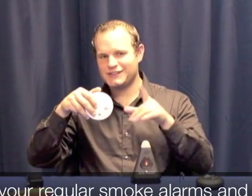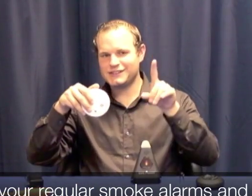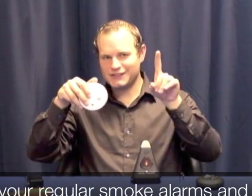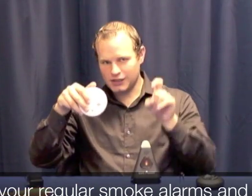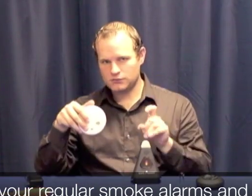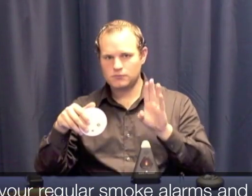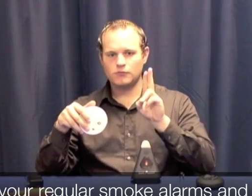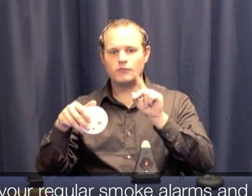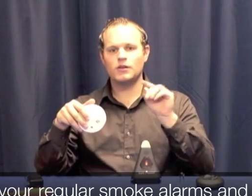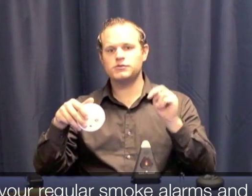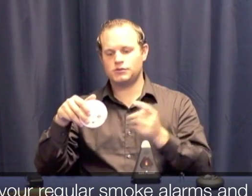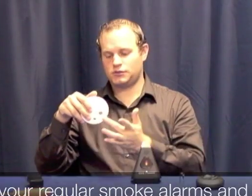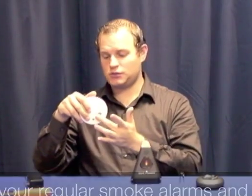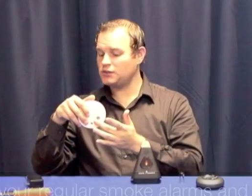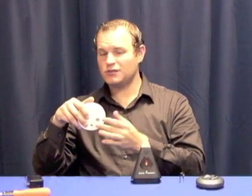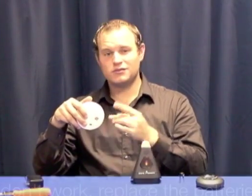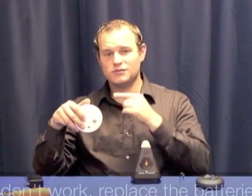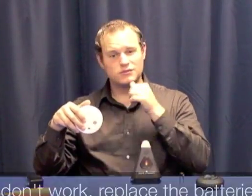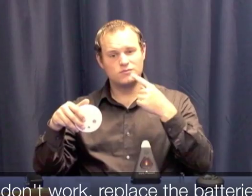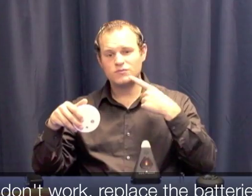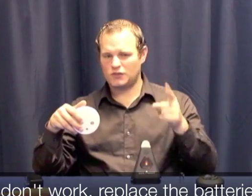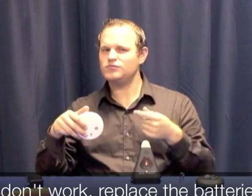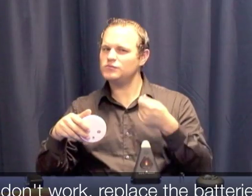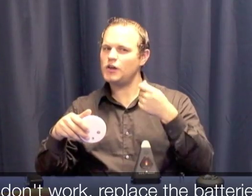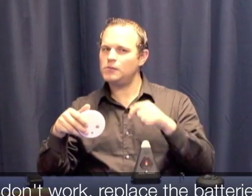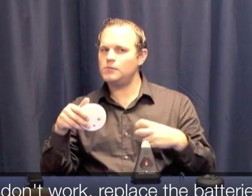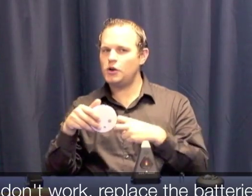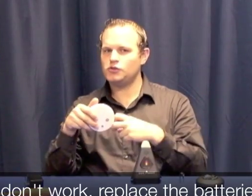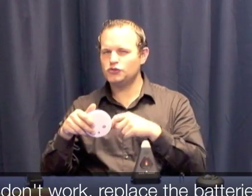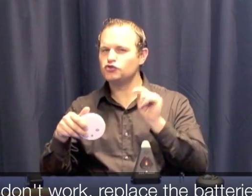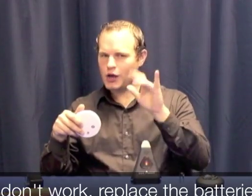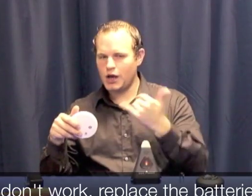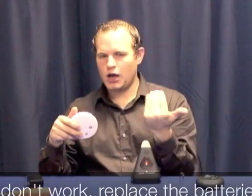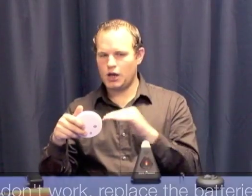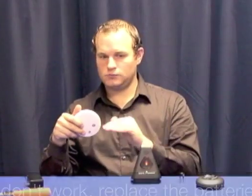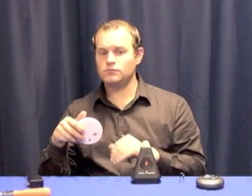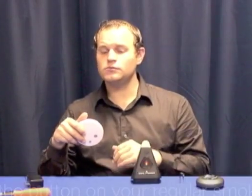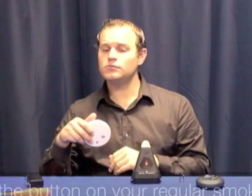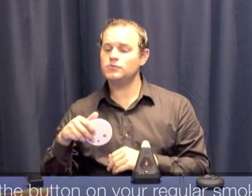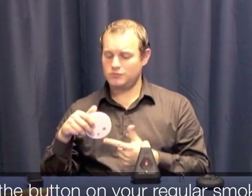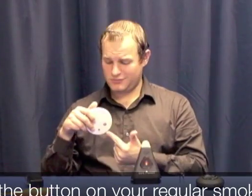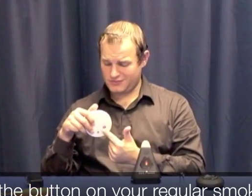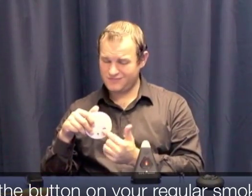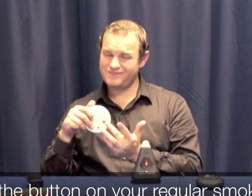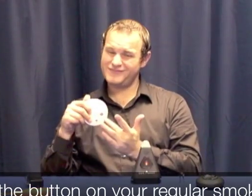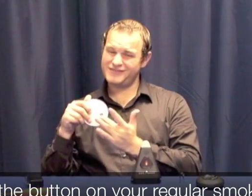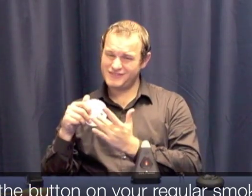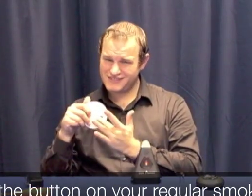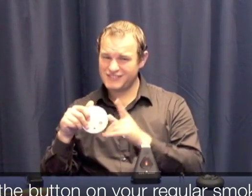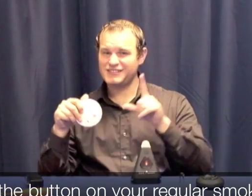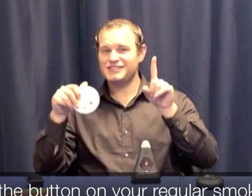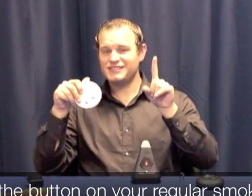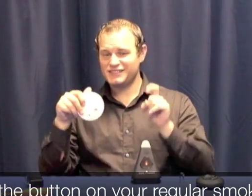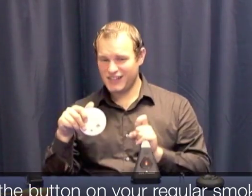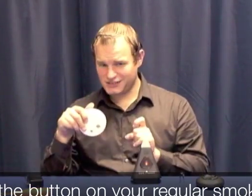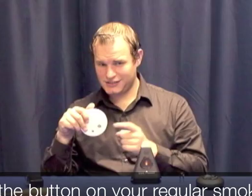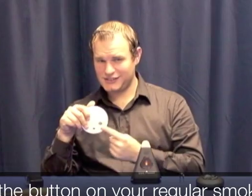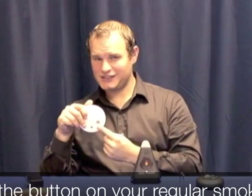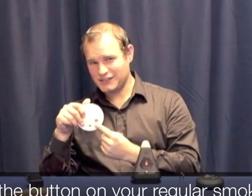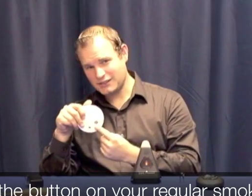your regular smoke alarms and make sure they work by pressing the test button. If they don't work, replace the batteries and try again. Press